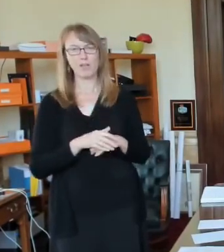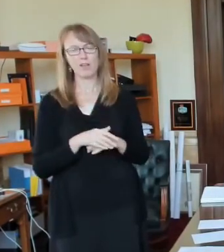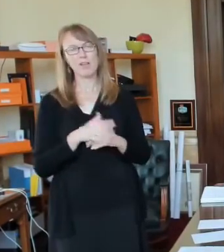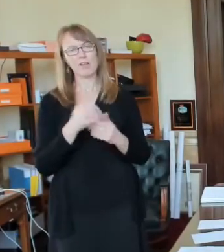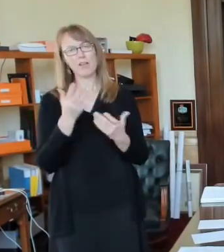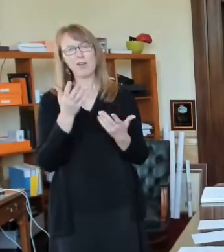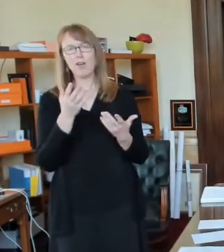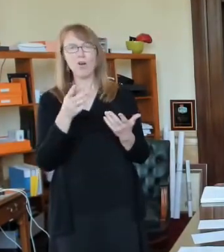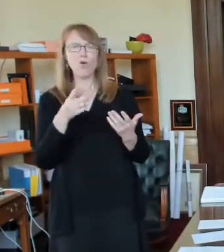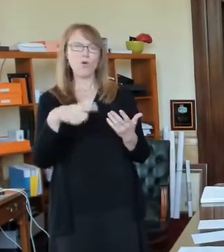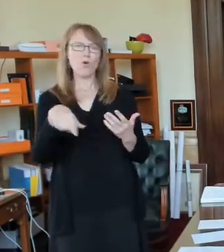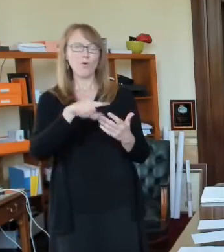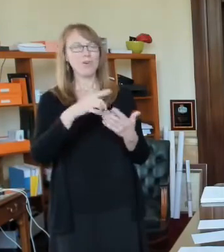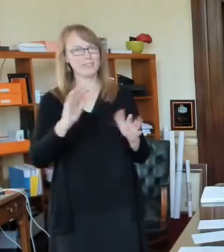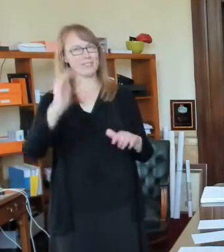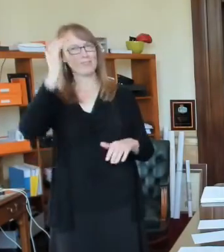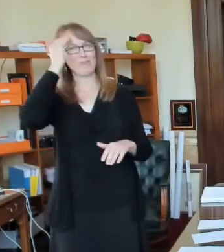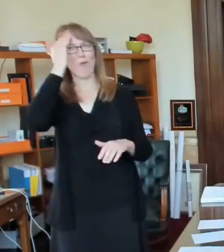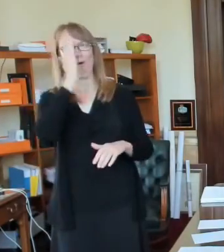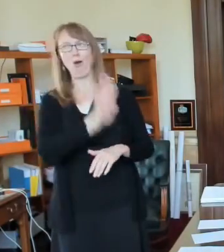know this,